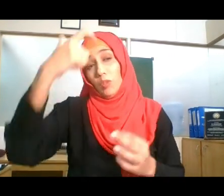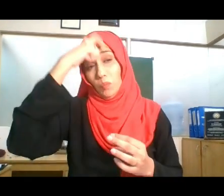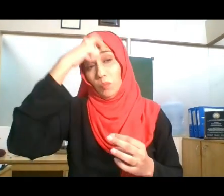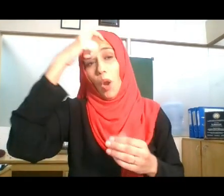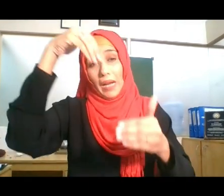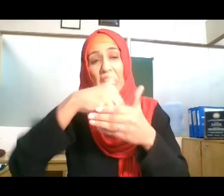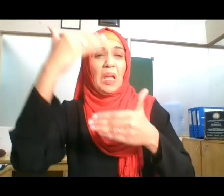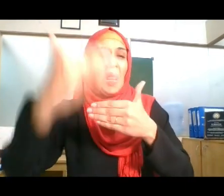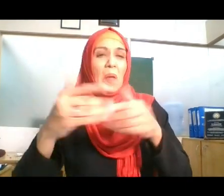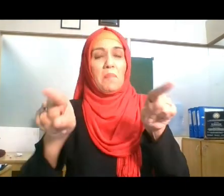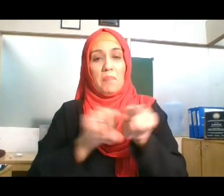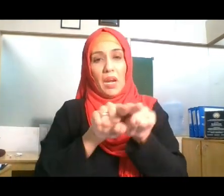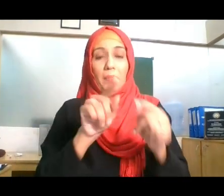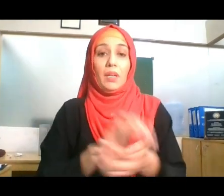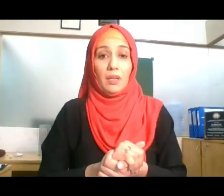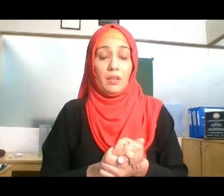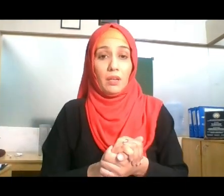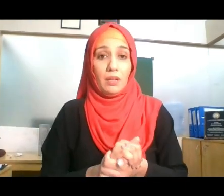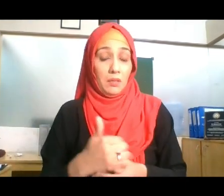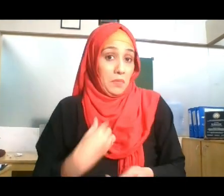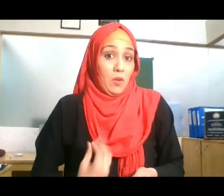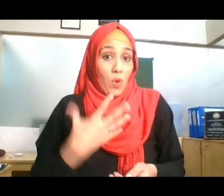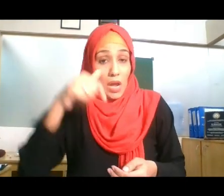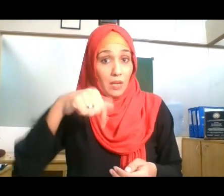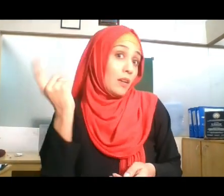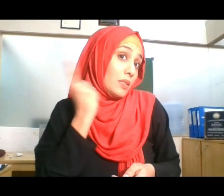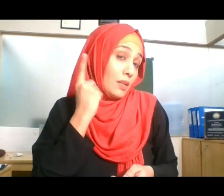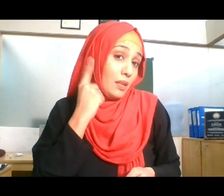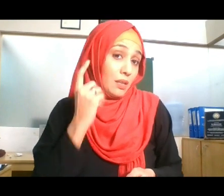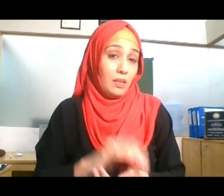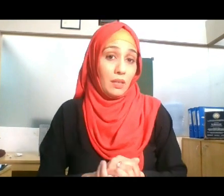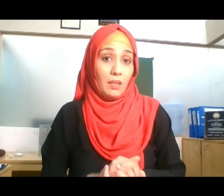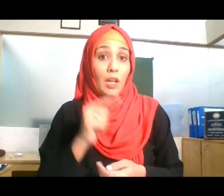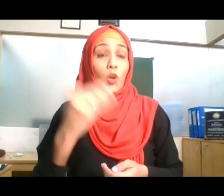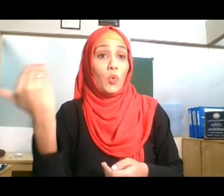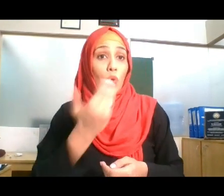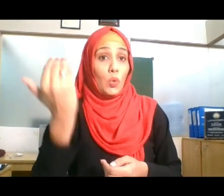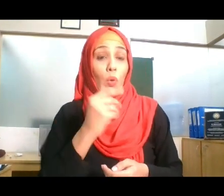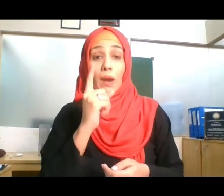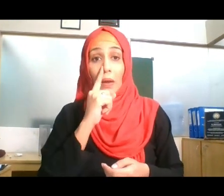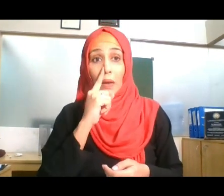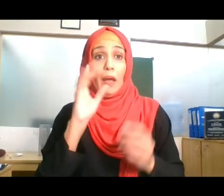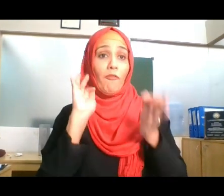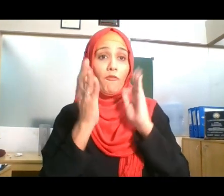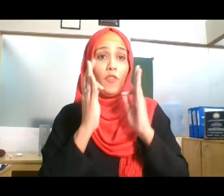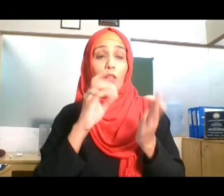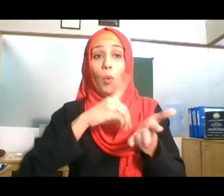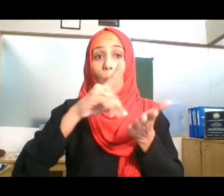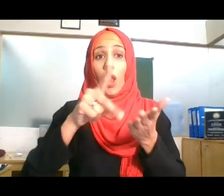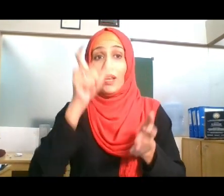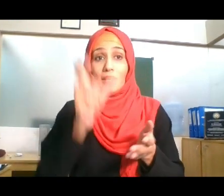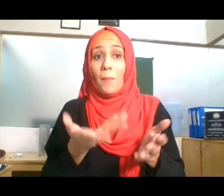of equity. And I'm very happy to hear about some of the innovations which Monica described. I think those are